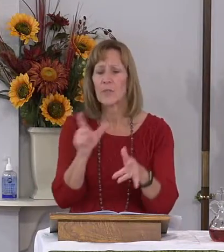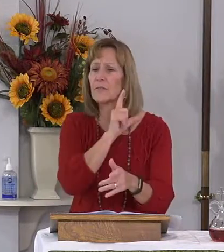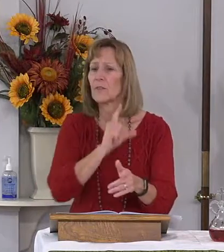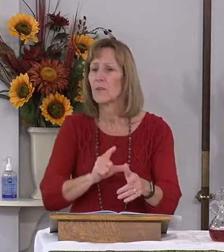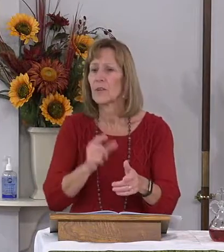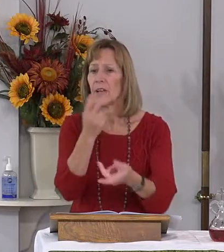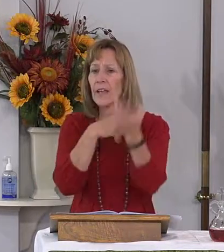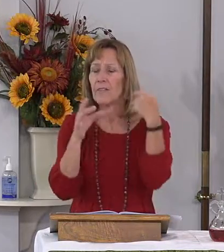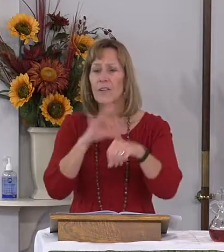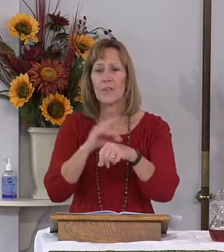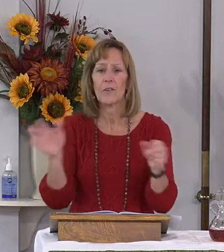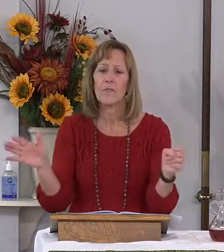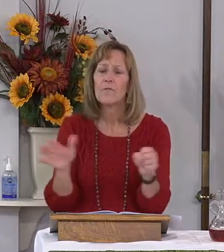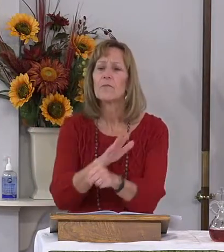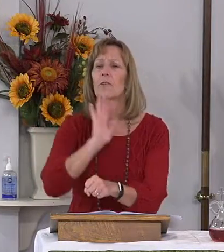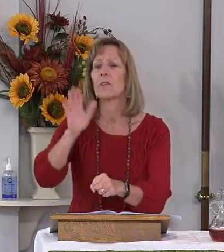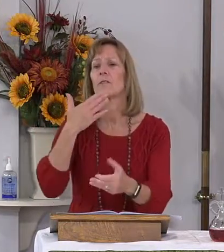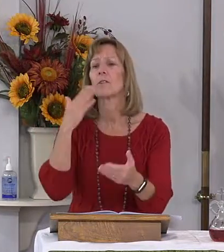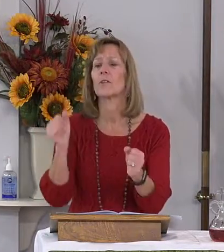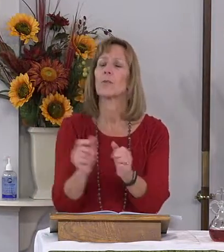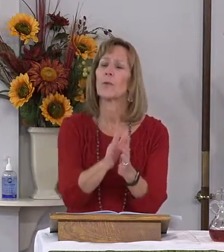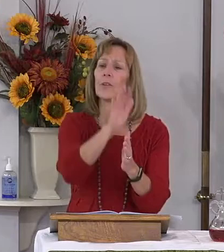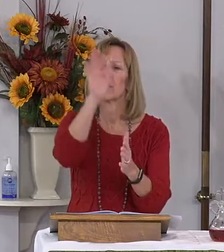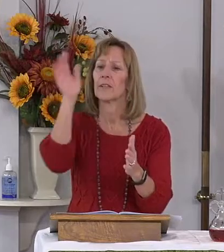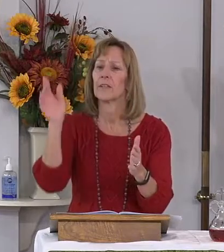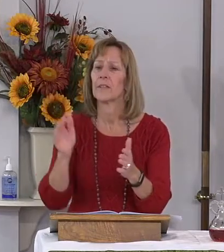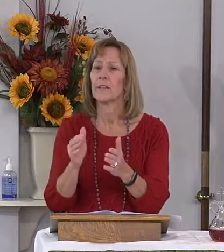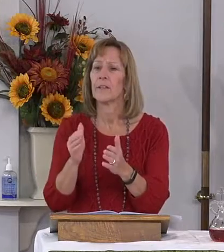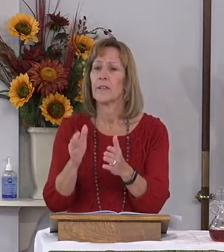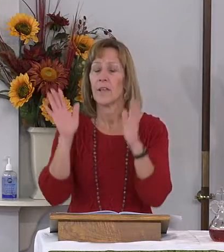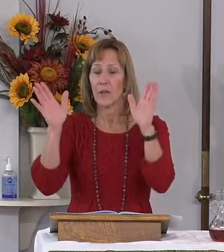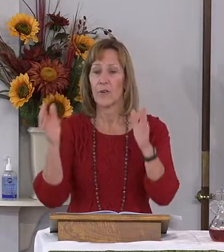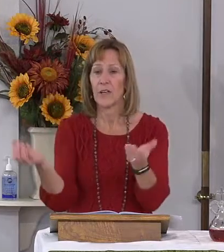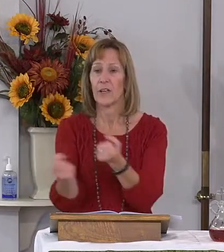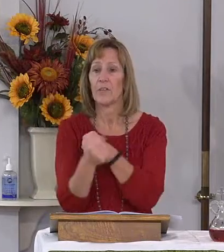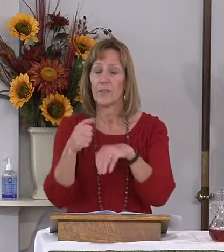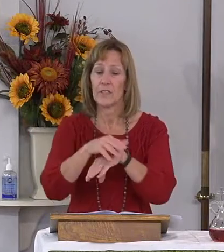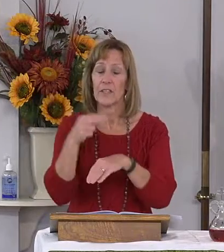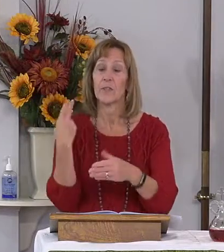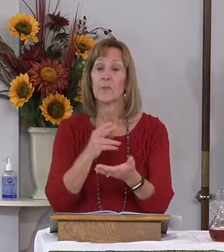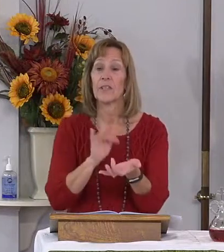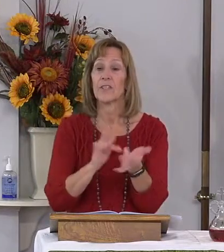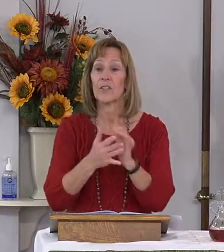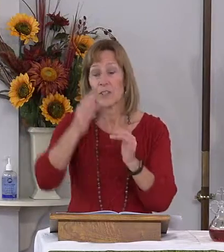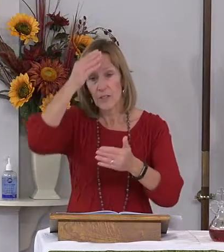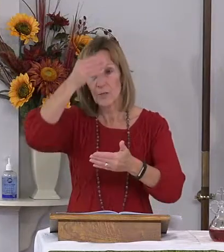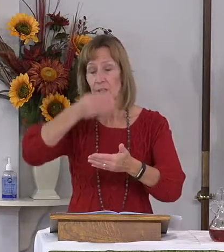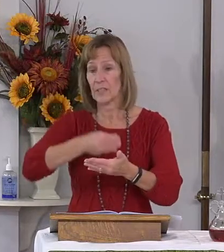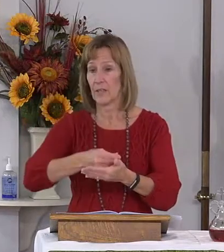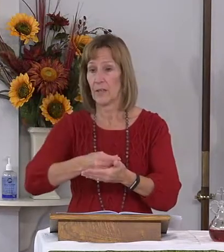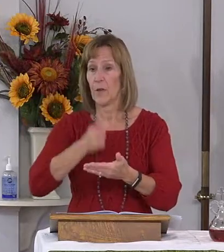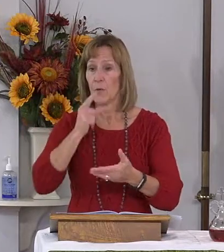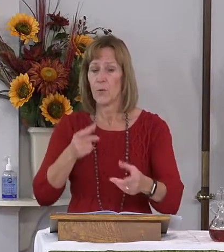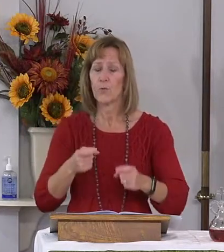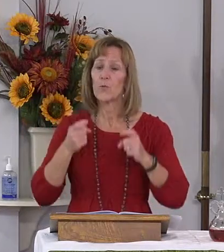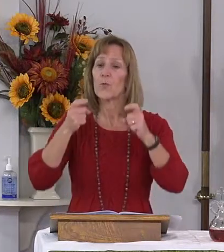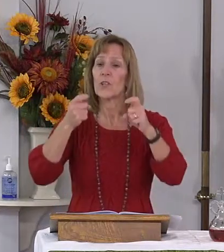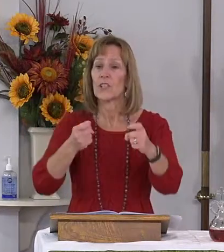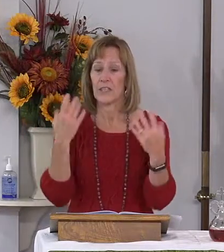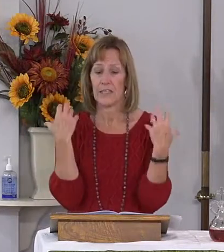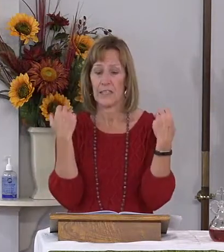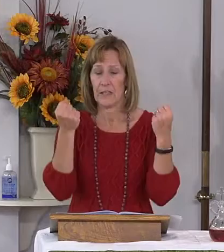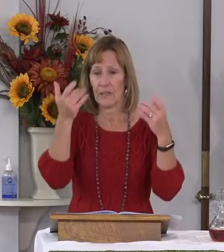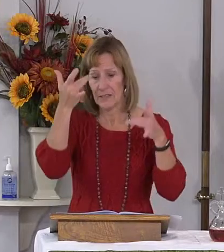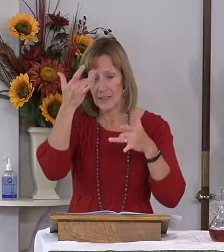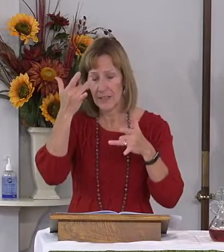Lord, heaven and earth are full of your glory. In great love you sent to us Jesus, your Son, who reached out to heal